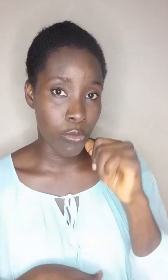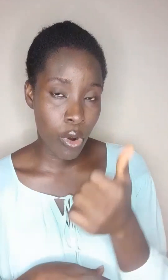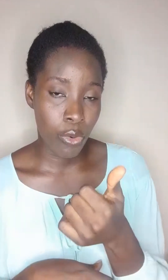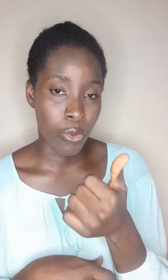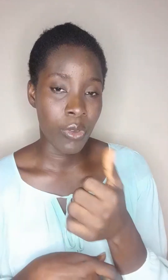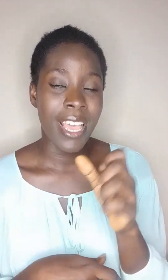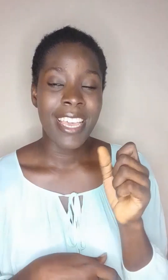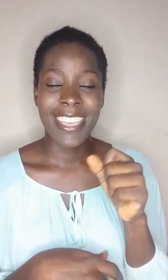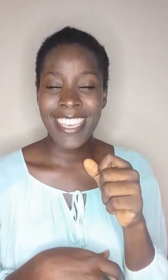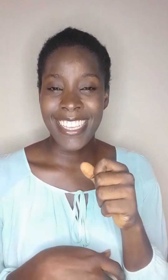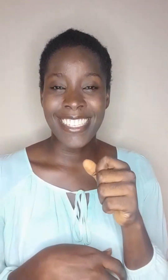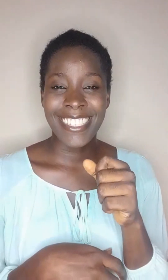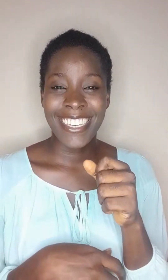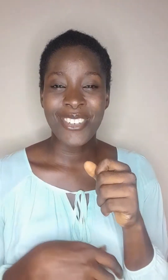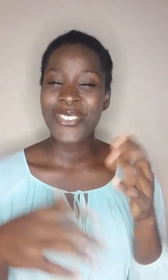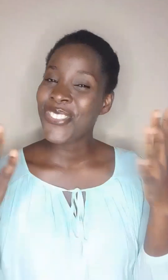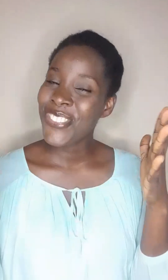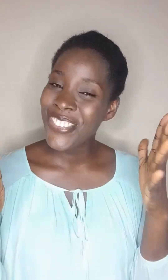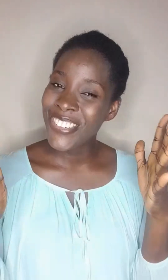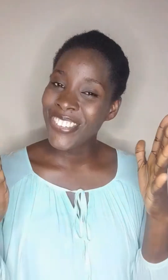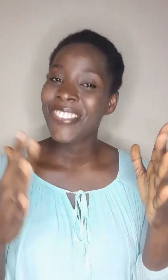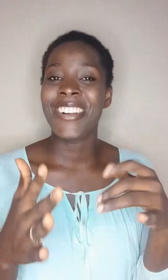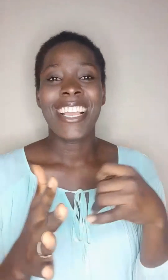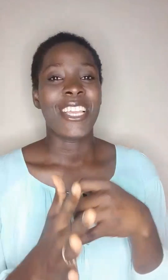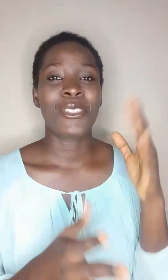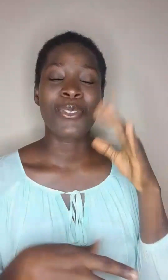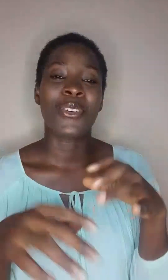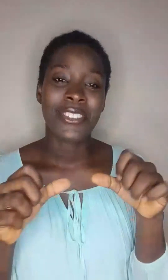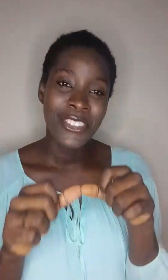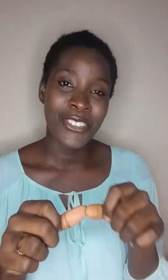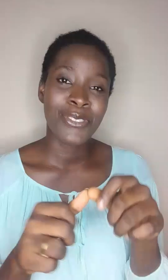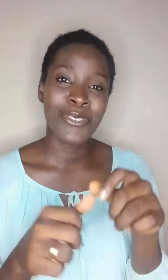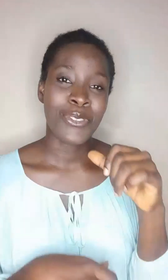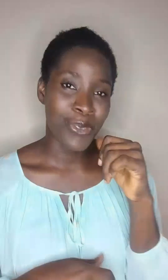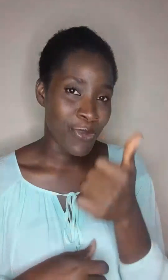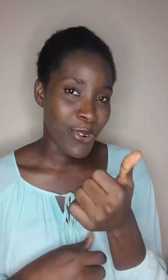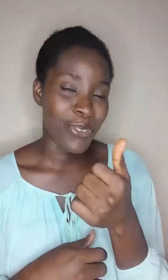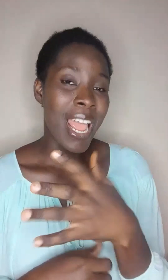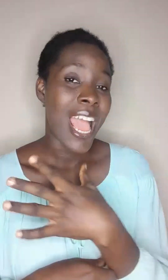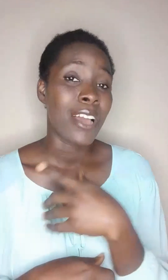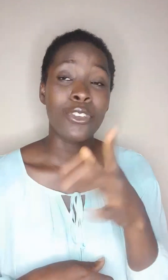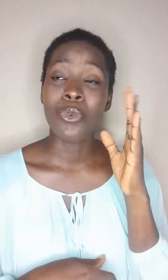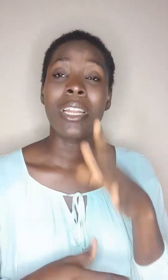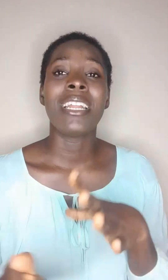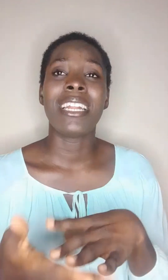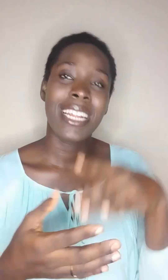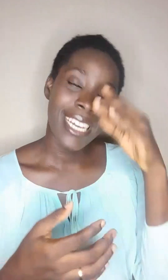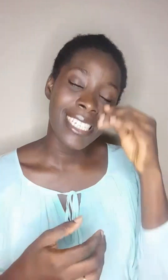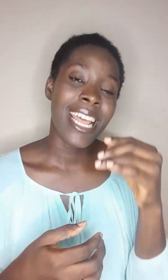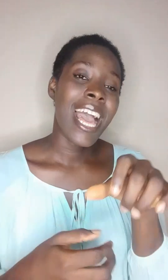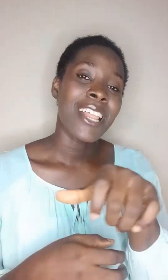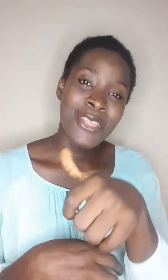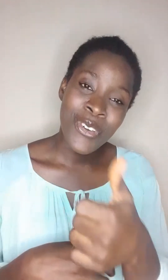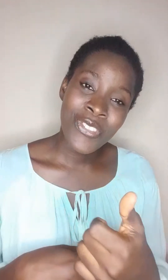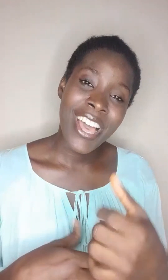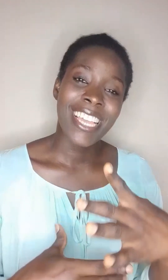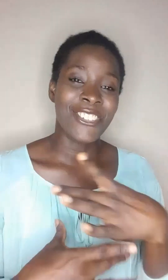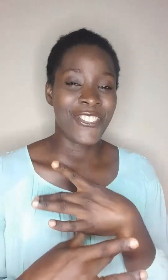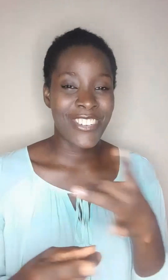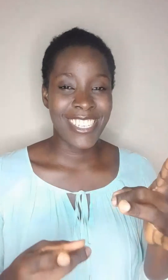tomorrow. Yes. Woo! It will continue tomorrow and you will learn another